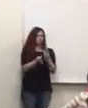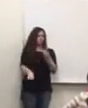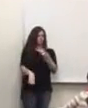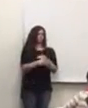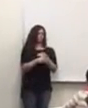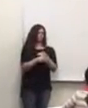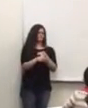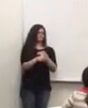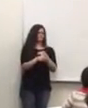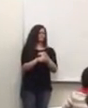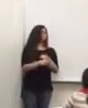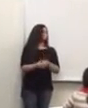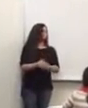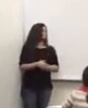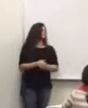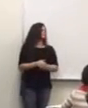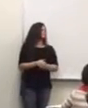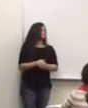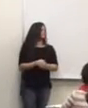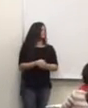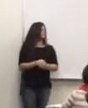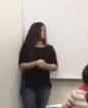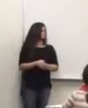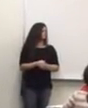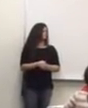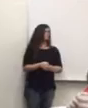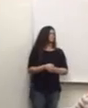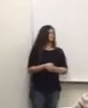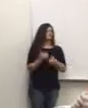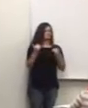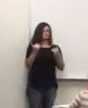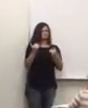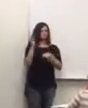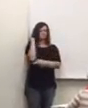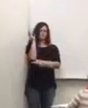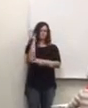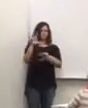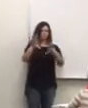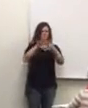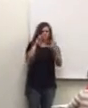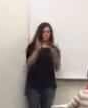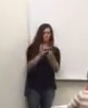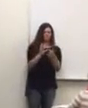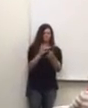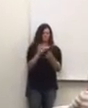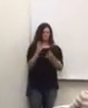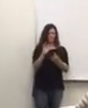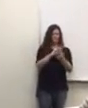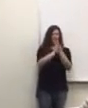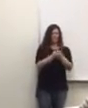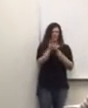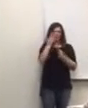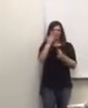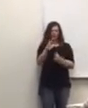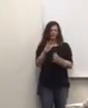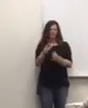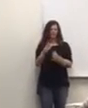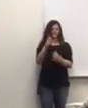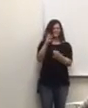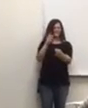trying to do this speech on how the earth is warming up, I better load up the clip art, son. Instead, find actual photographs of here's